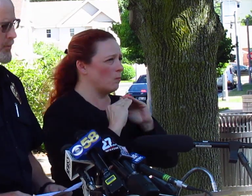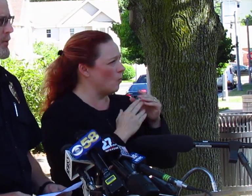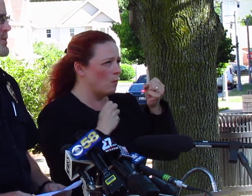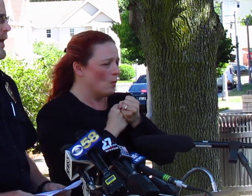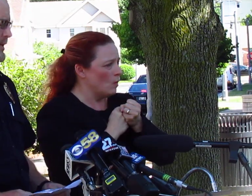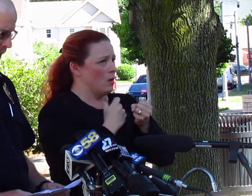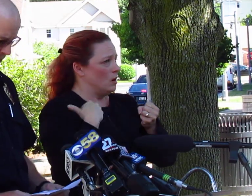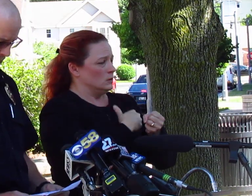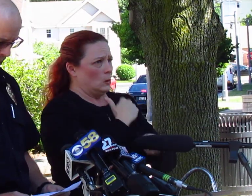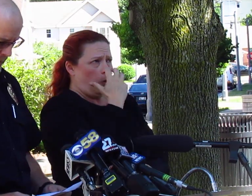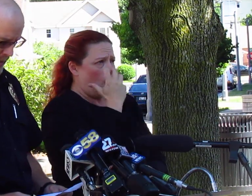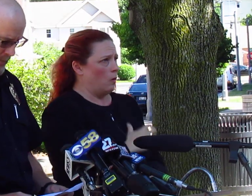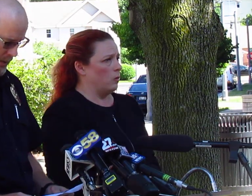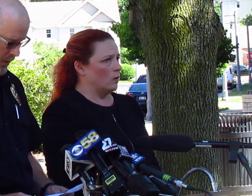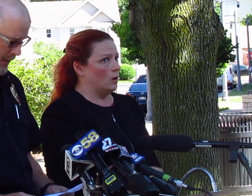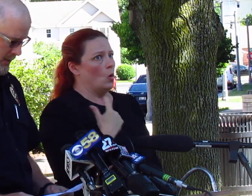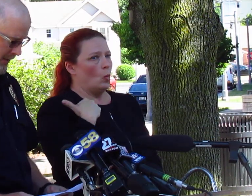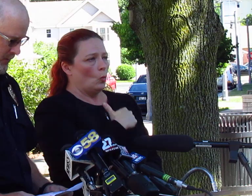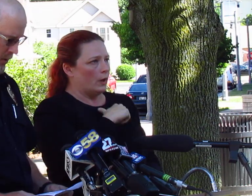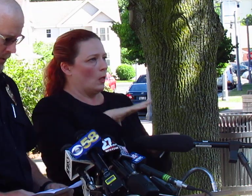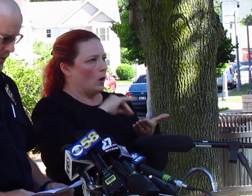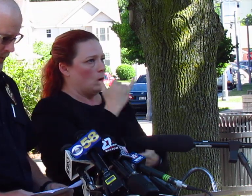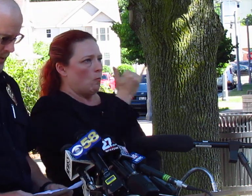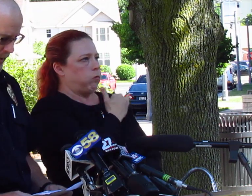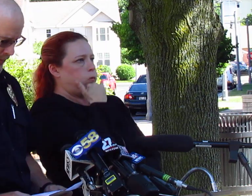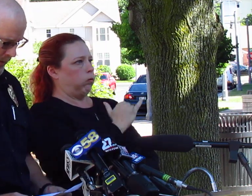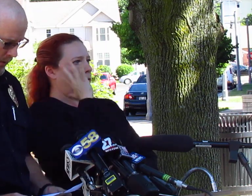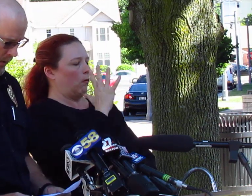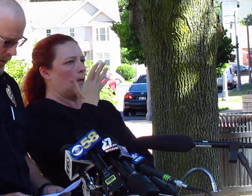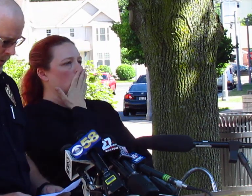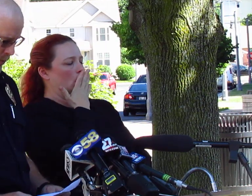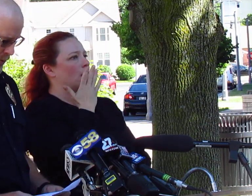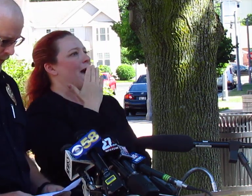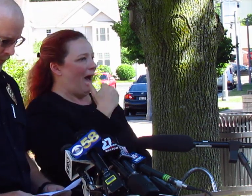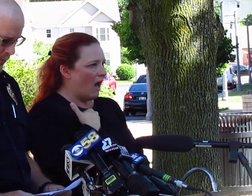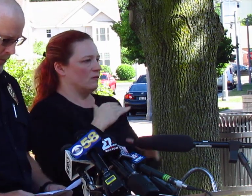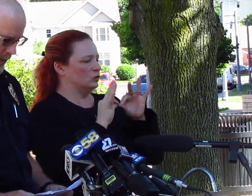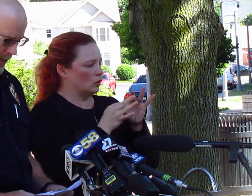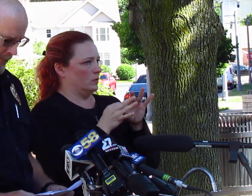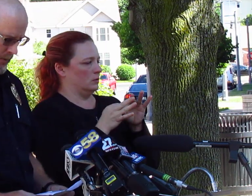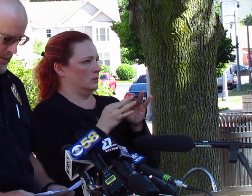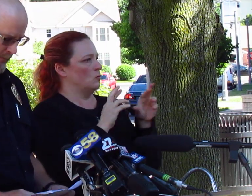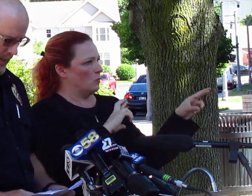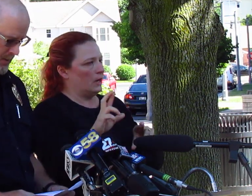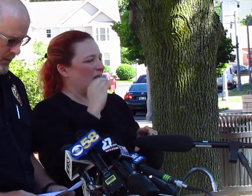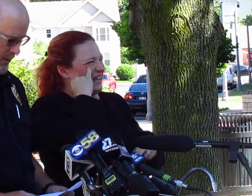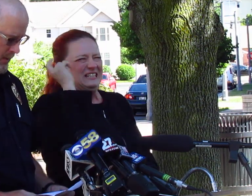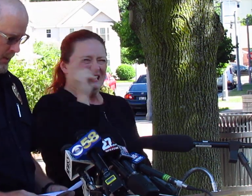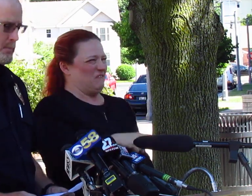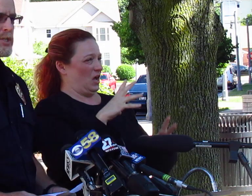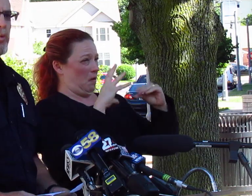we learned through this process is that we need to make sure that deaf interpreter services are available when doing formal media conferences